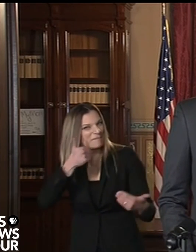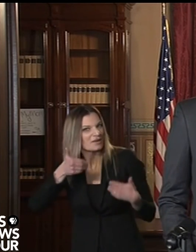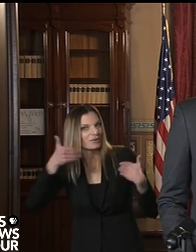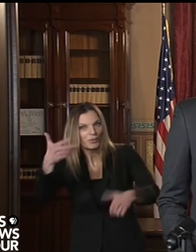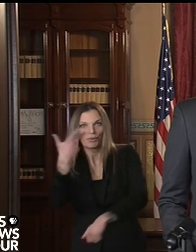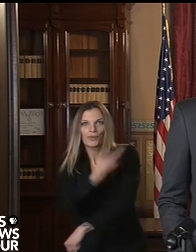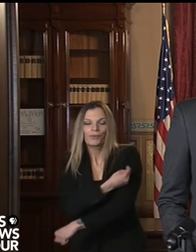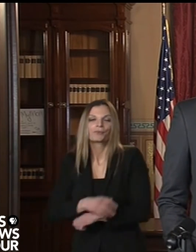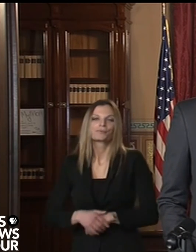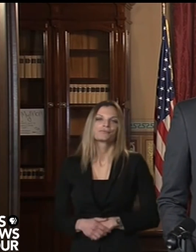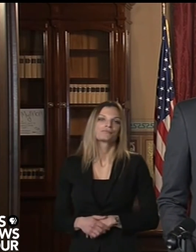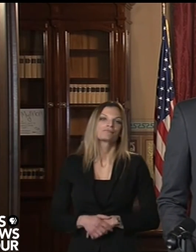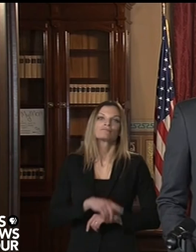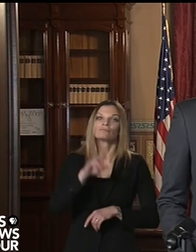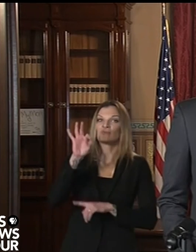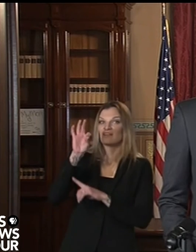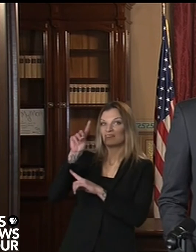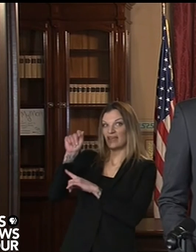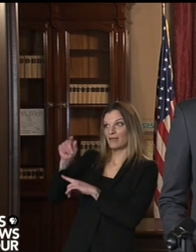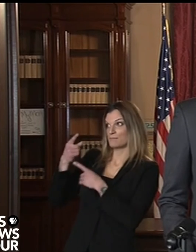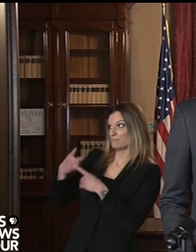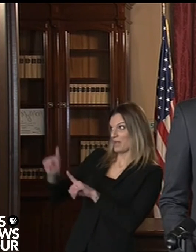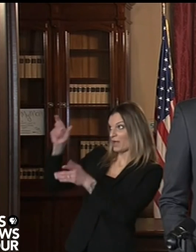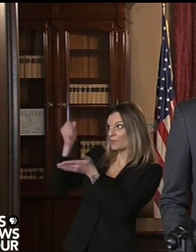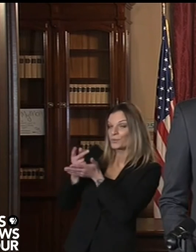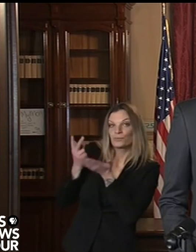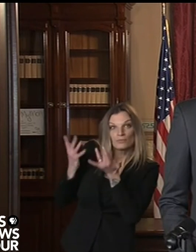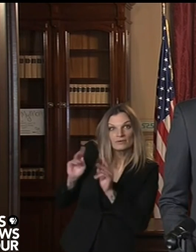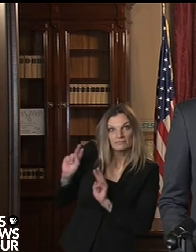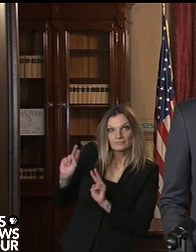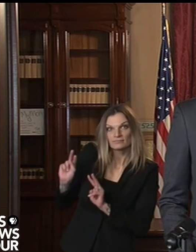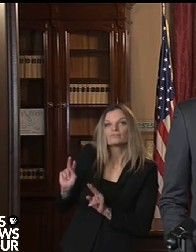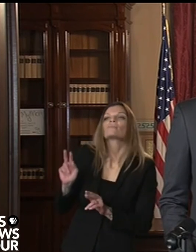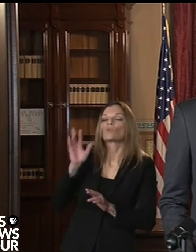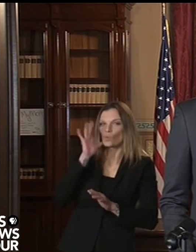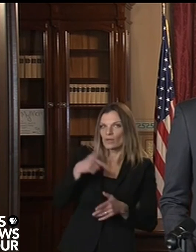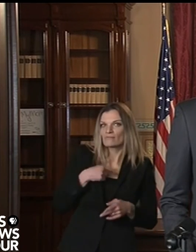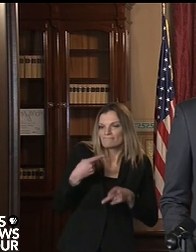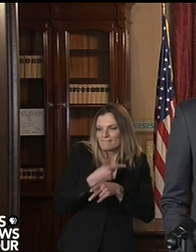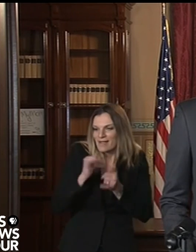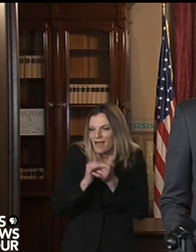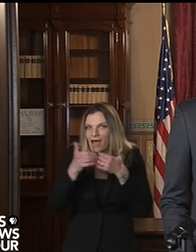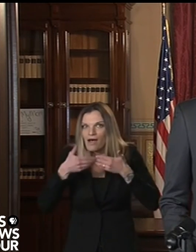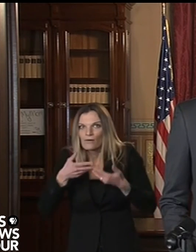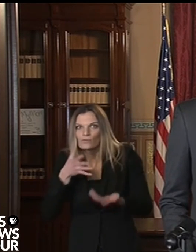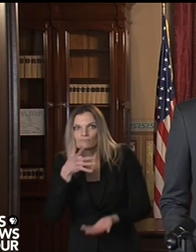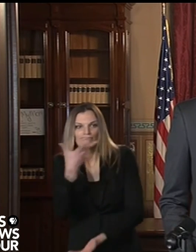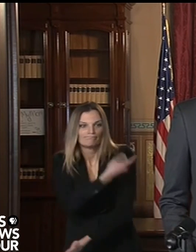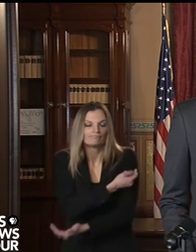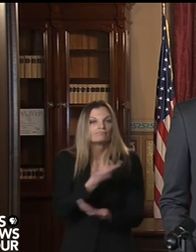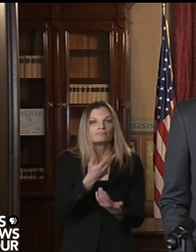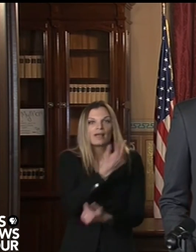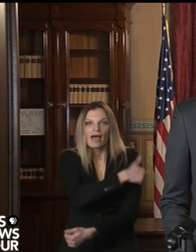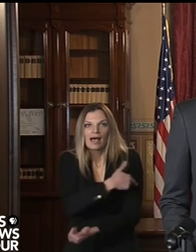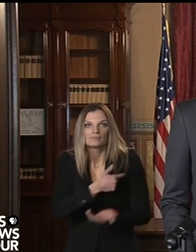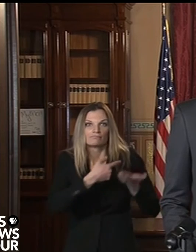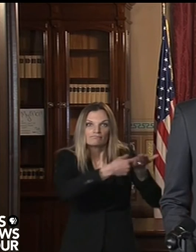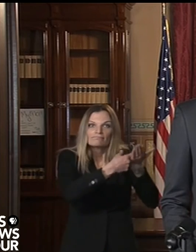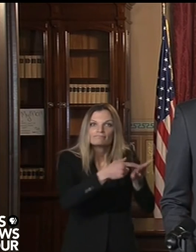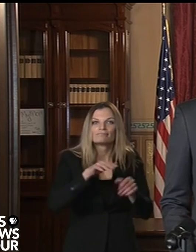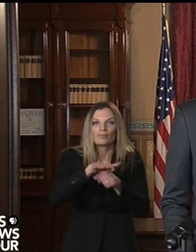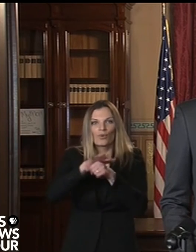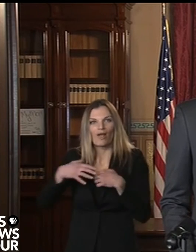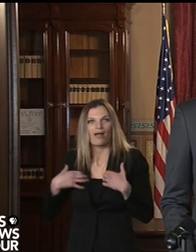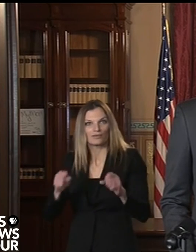When vaccines are approved by the FDA, we will begin to work on distribution, working with hospitals, local health departments, and community